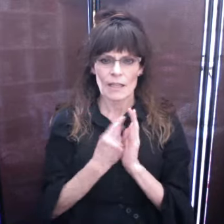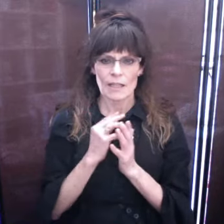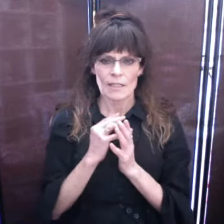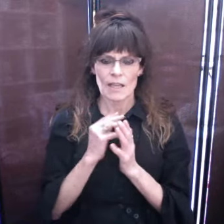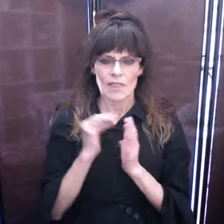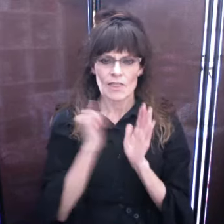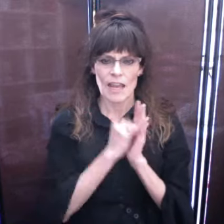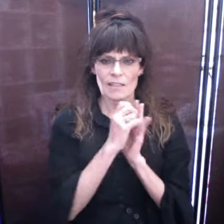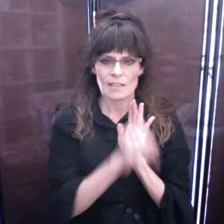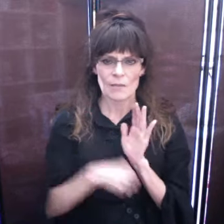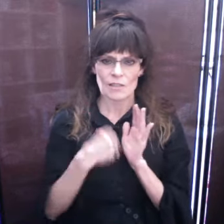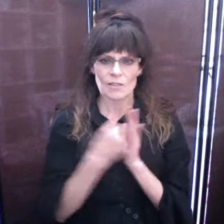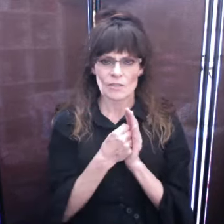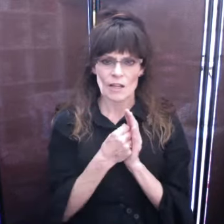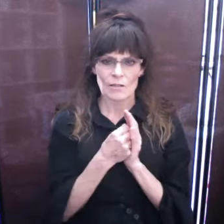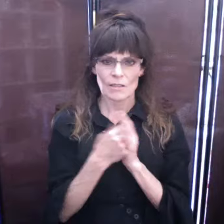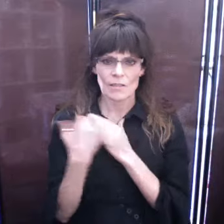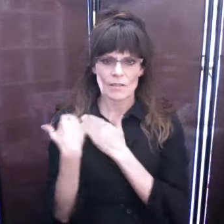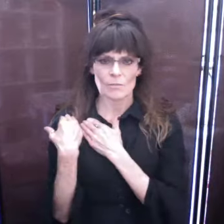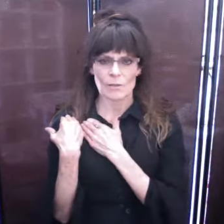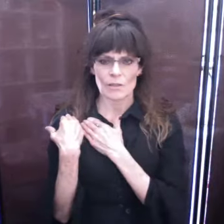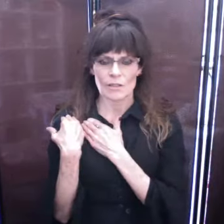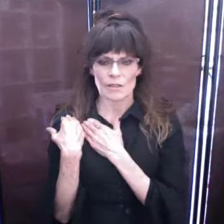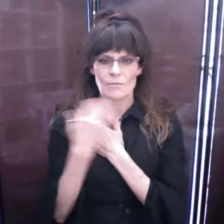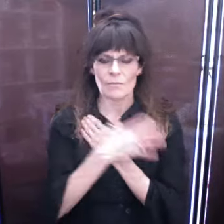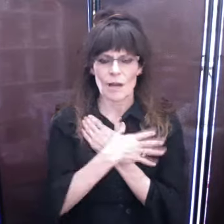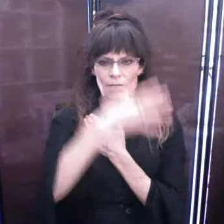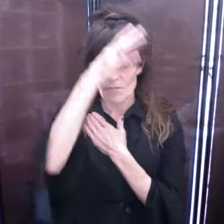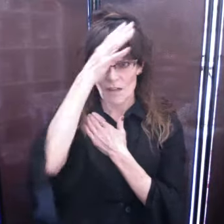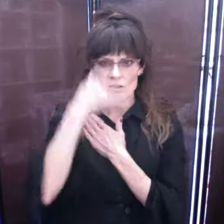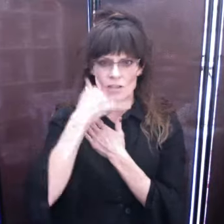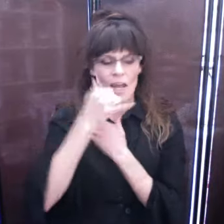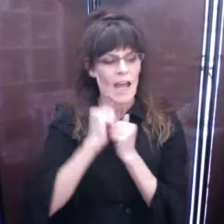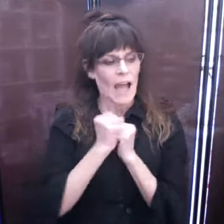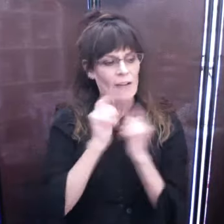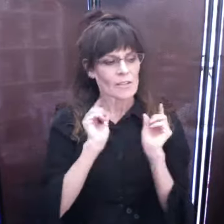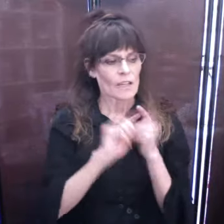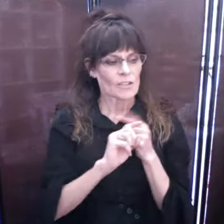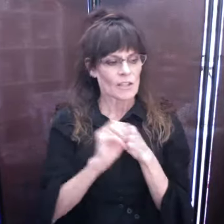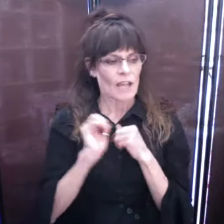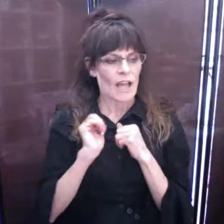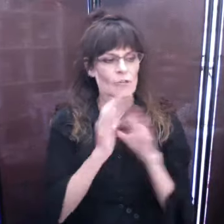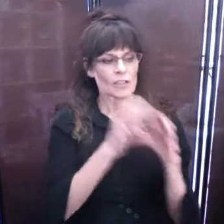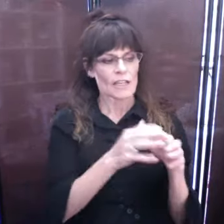I was under the burden of my father's phone calls. How's Spanish? How's anthropology? How's psychology 101?